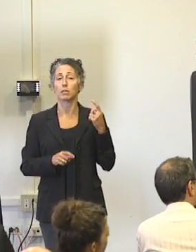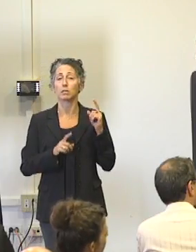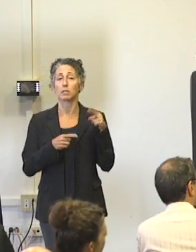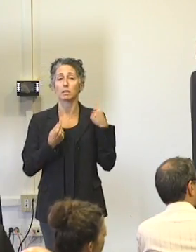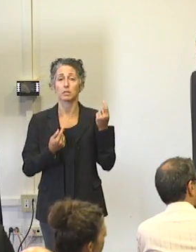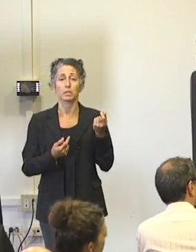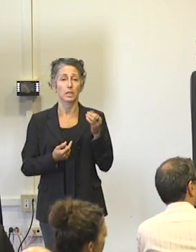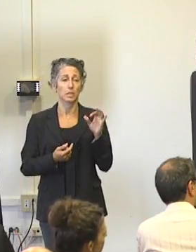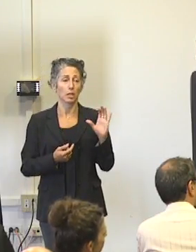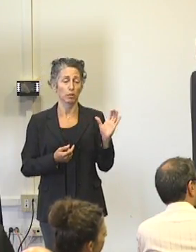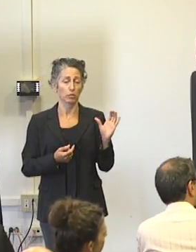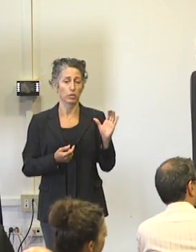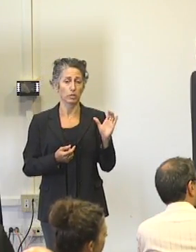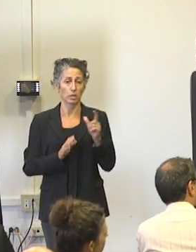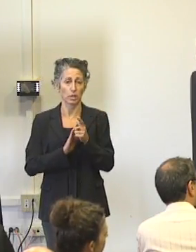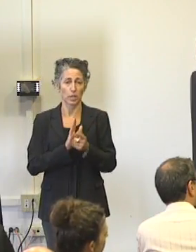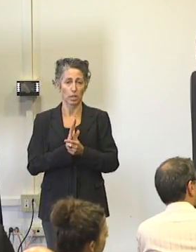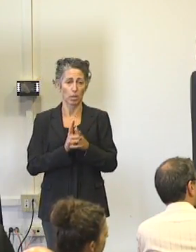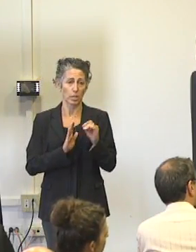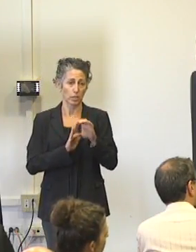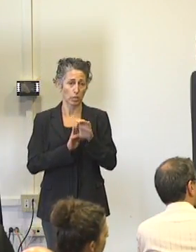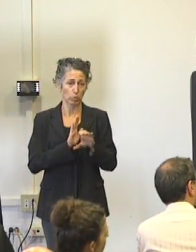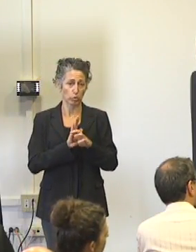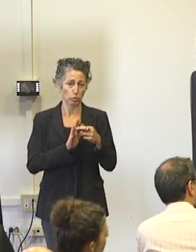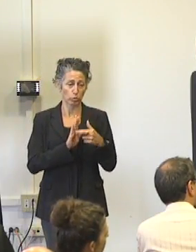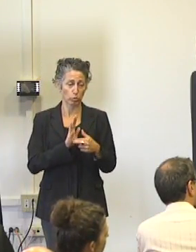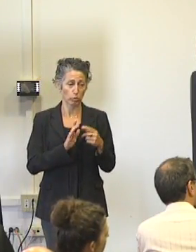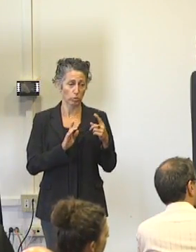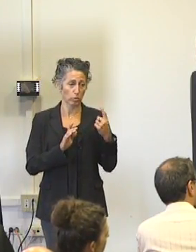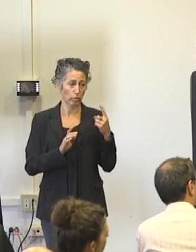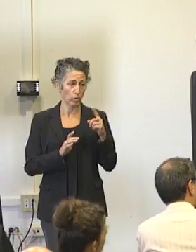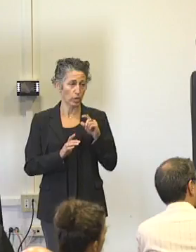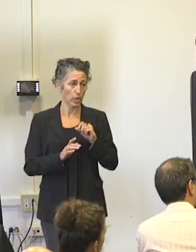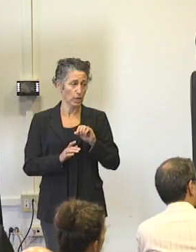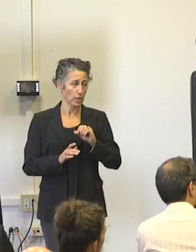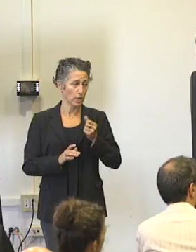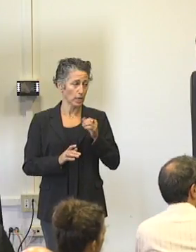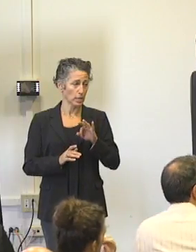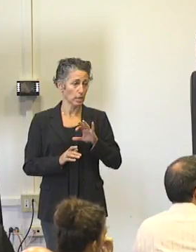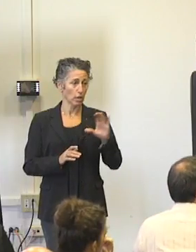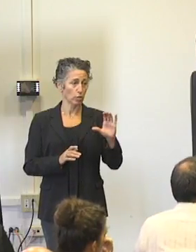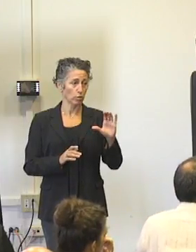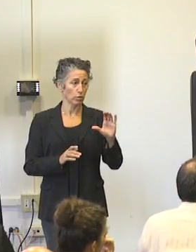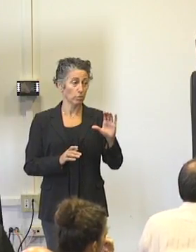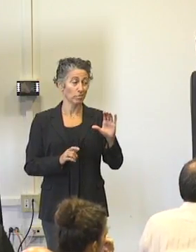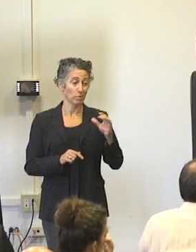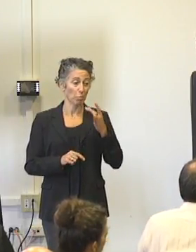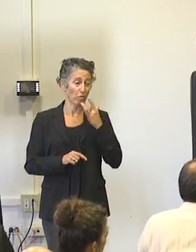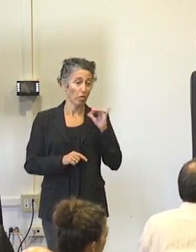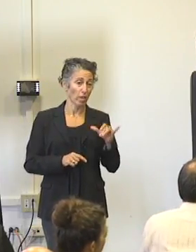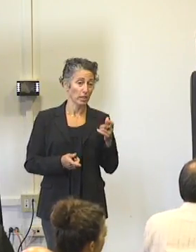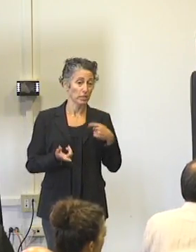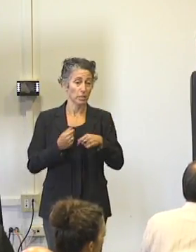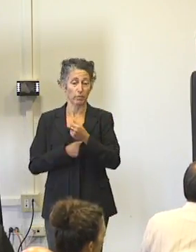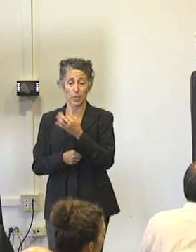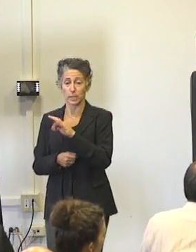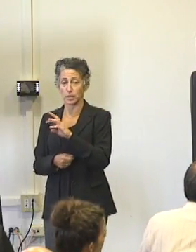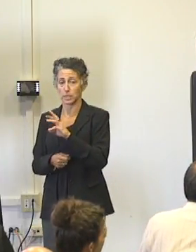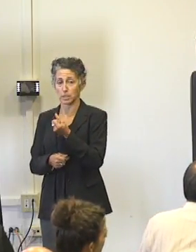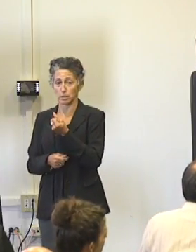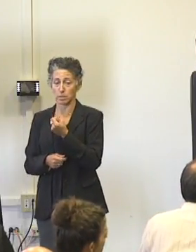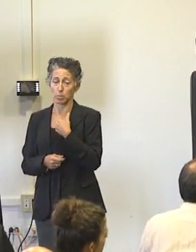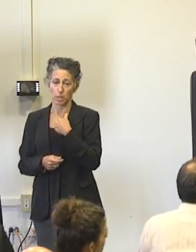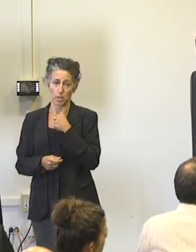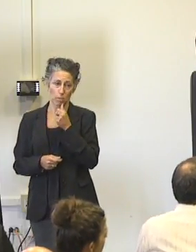the legal and constitutional rules of 1900, were preferable to those of 1960, you know, when he was writing this particular quote that I'm quoting.